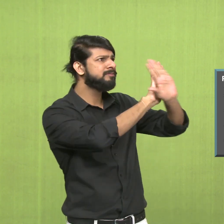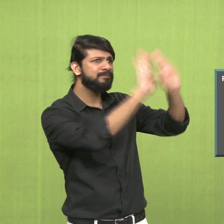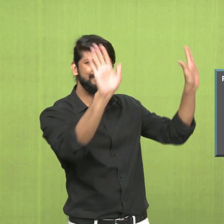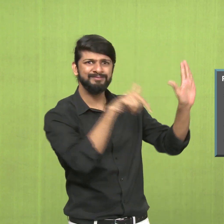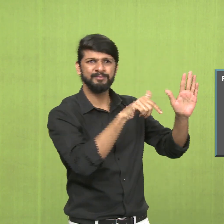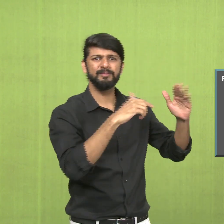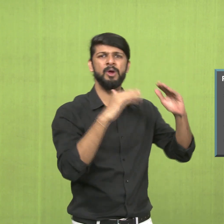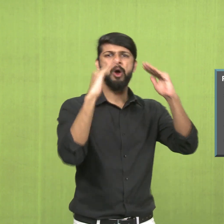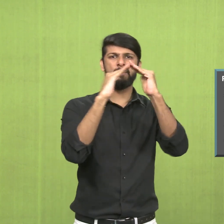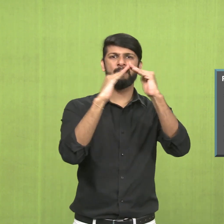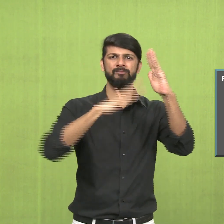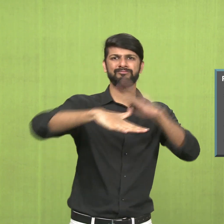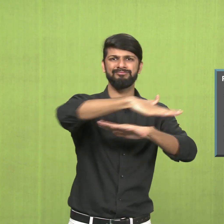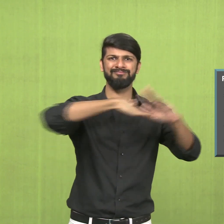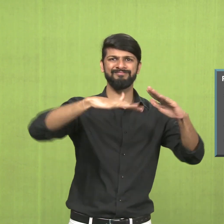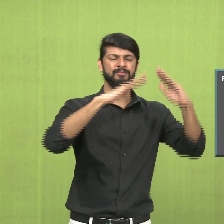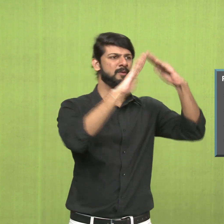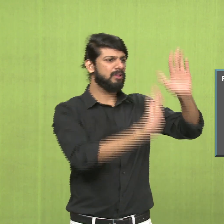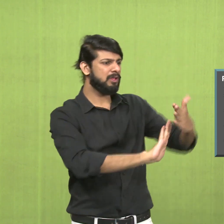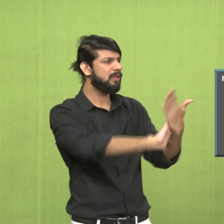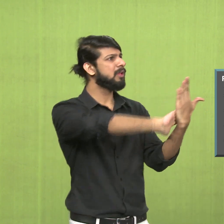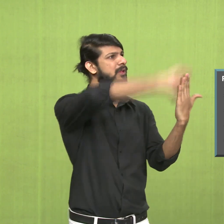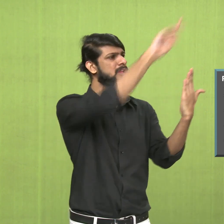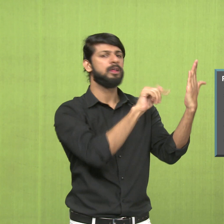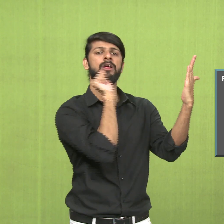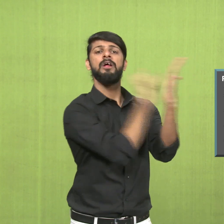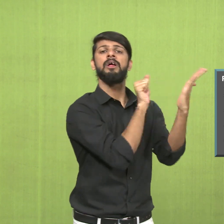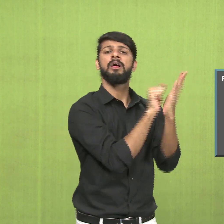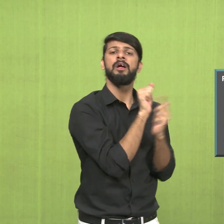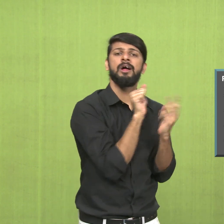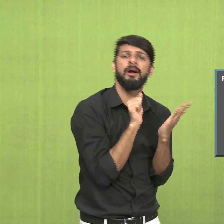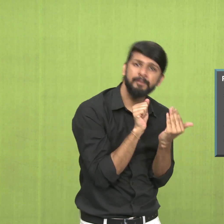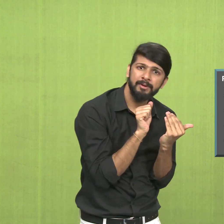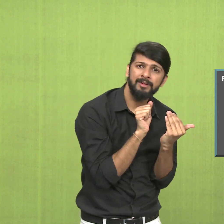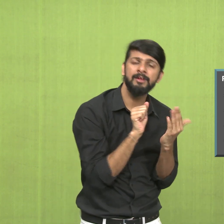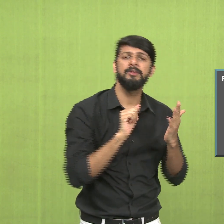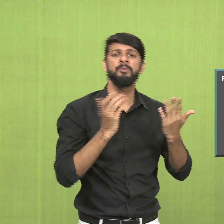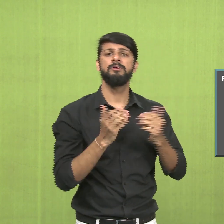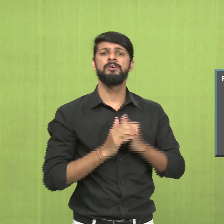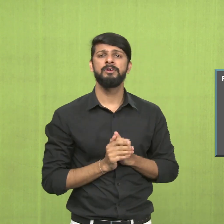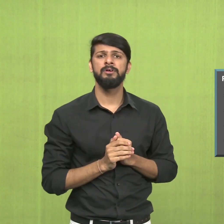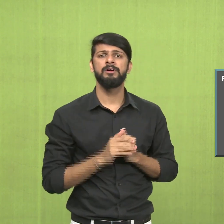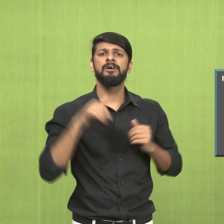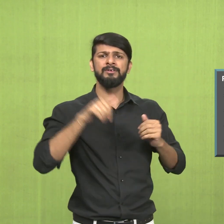People have been using prints for various things. Firstly, decorate the wall of